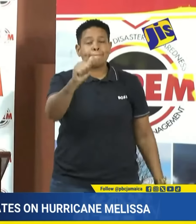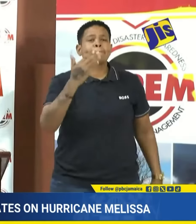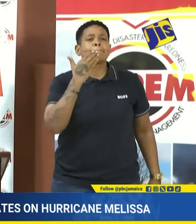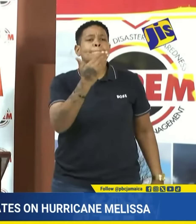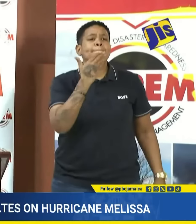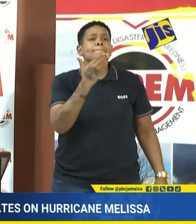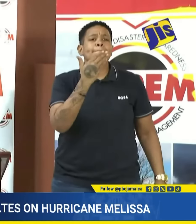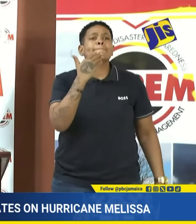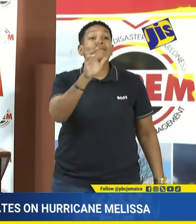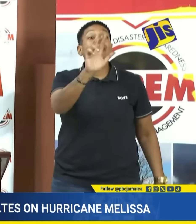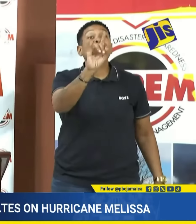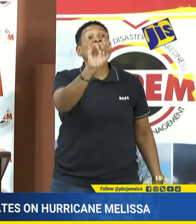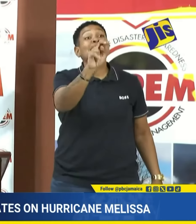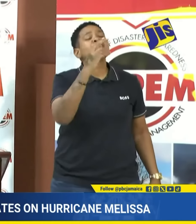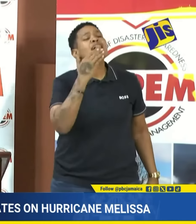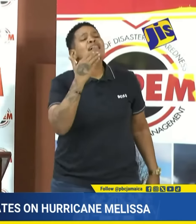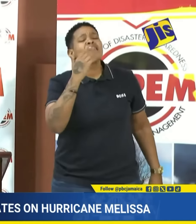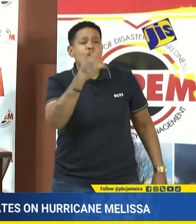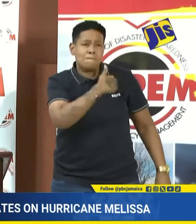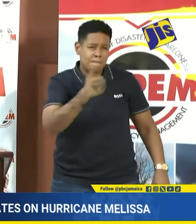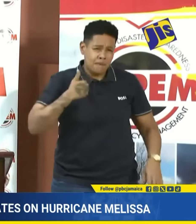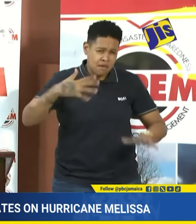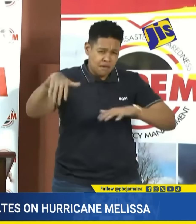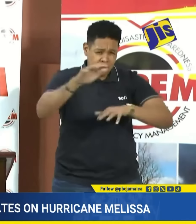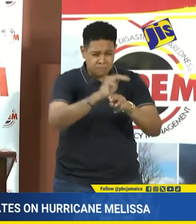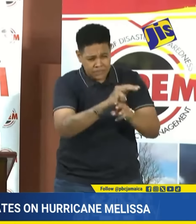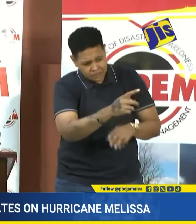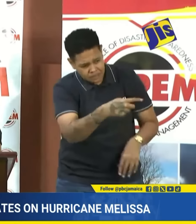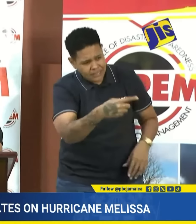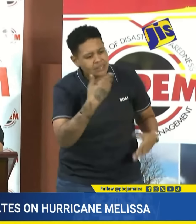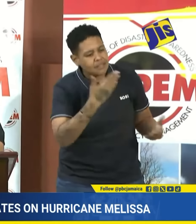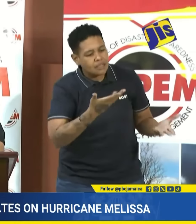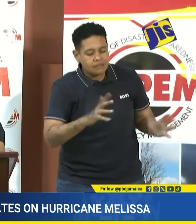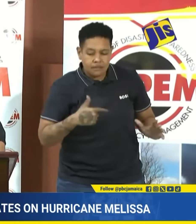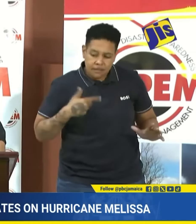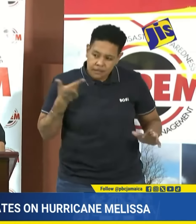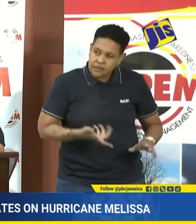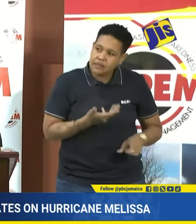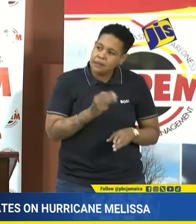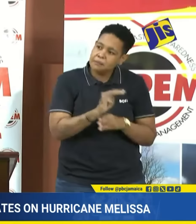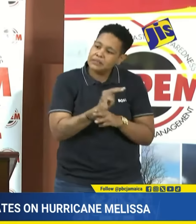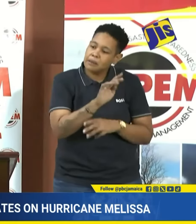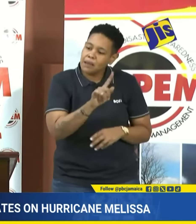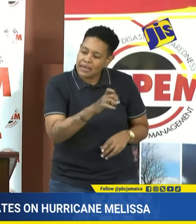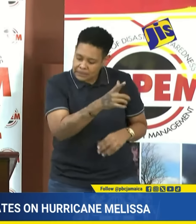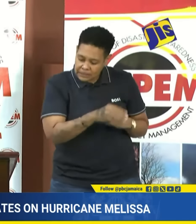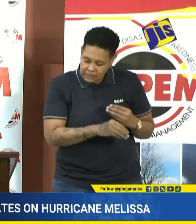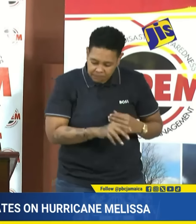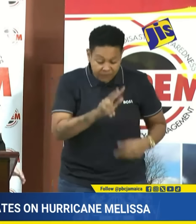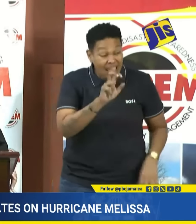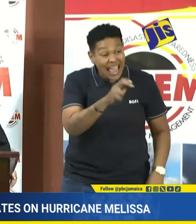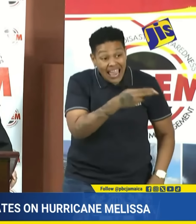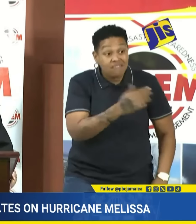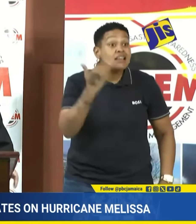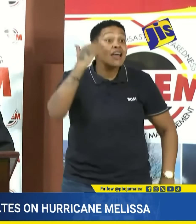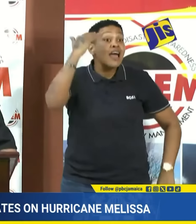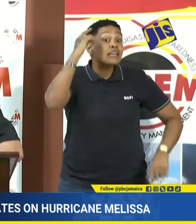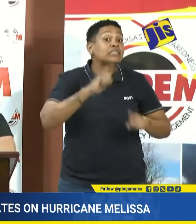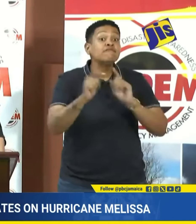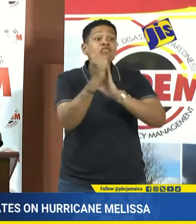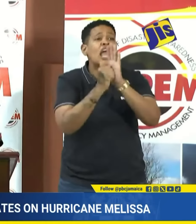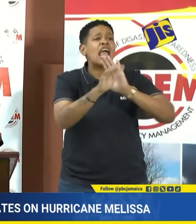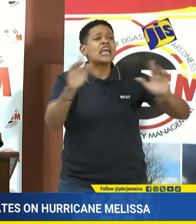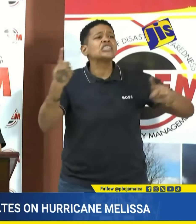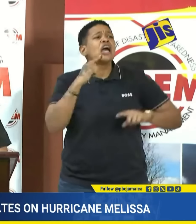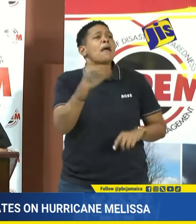Thank you, Minister Dixon. Colleague ministers, thank you for the hospitality. Minister Mackenzie. Evan, heads of